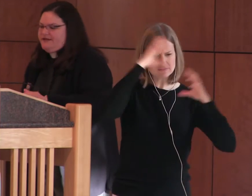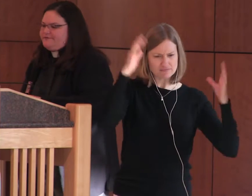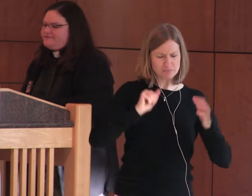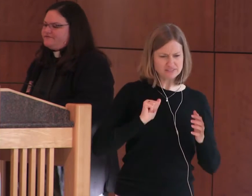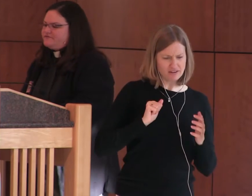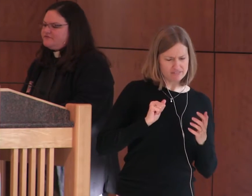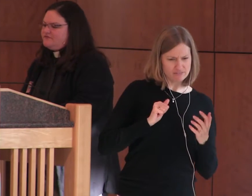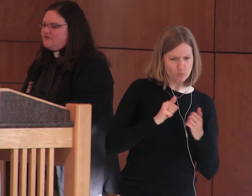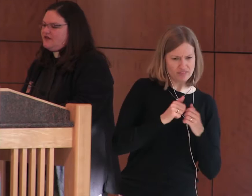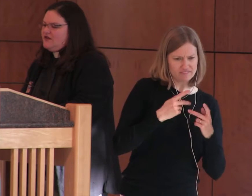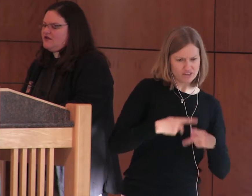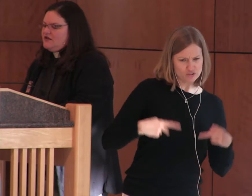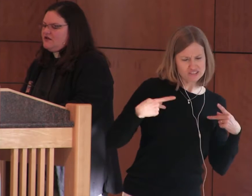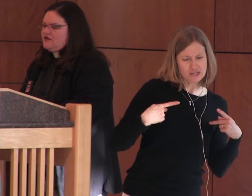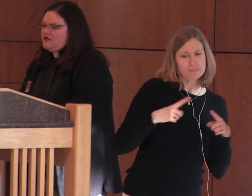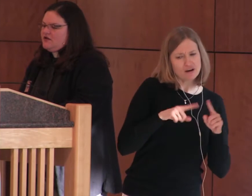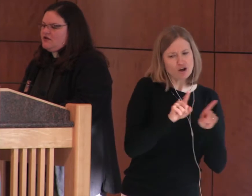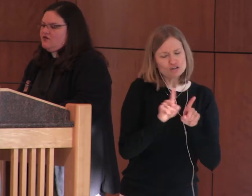the woman.